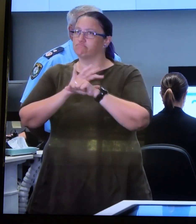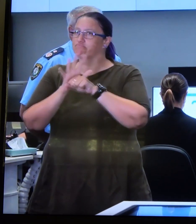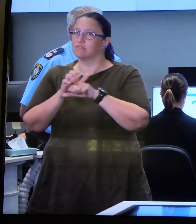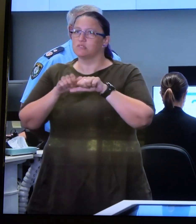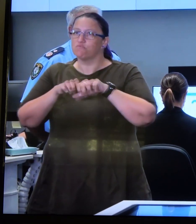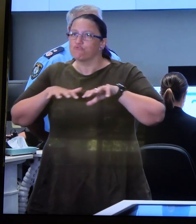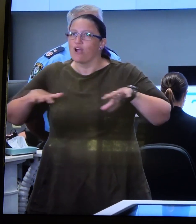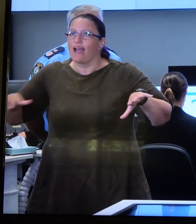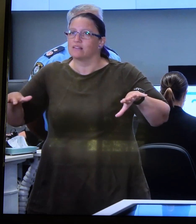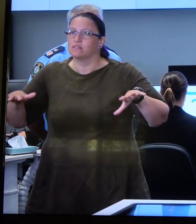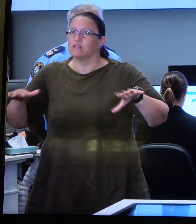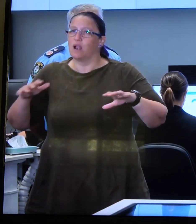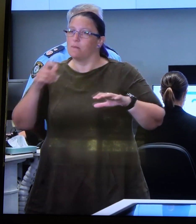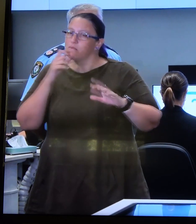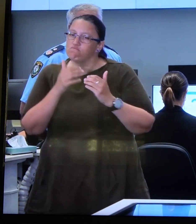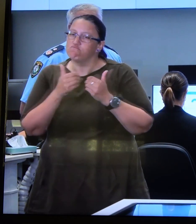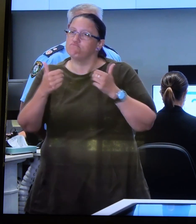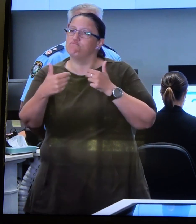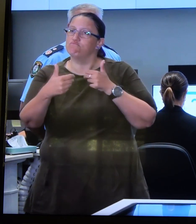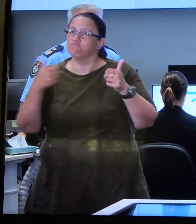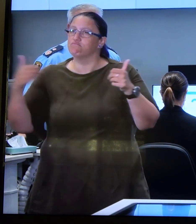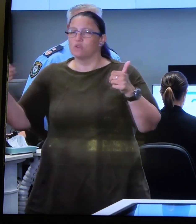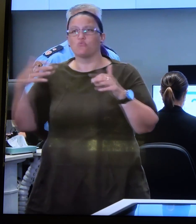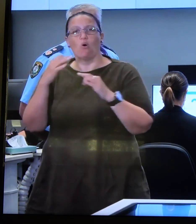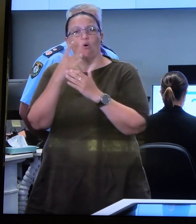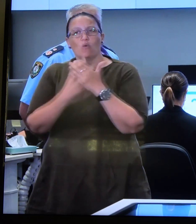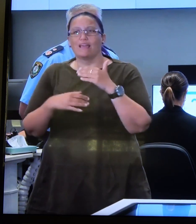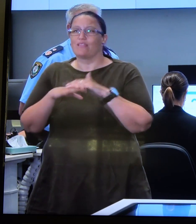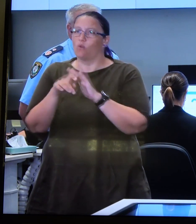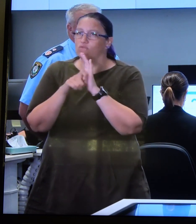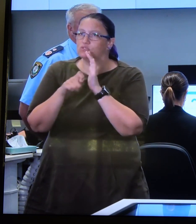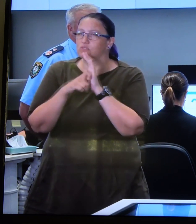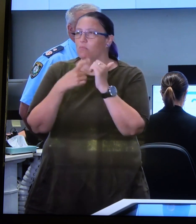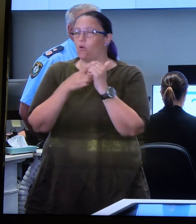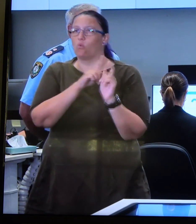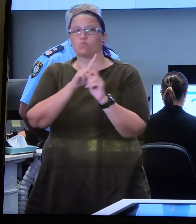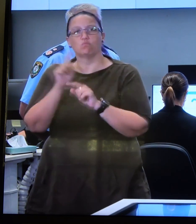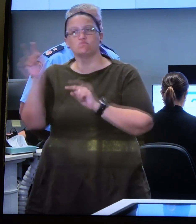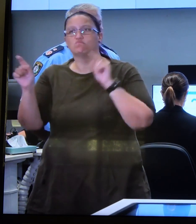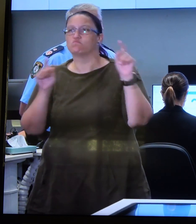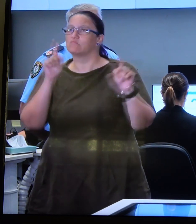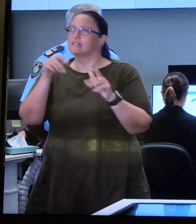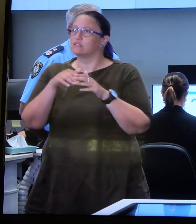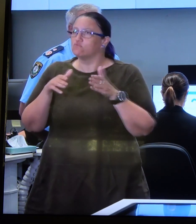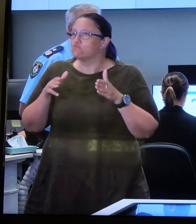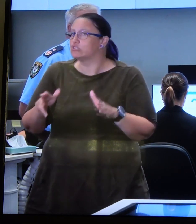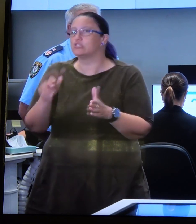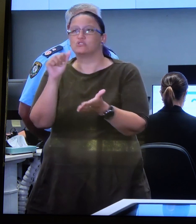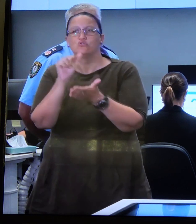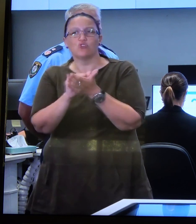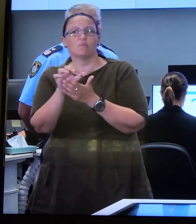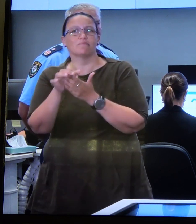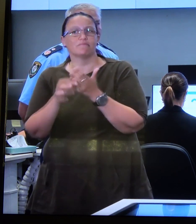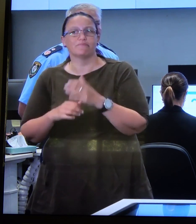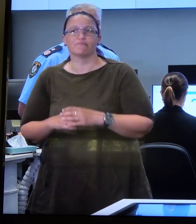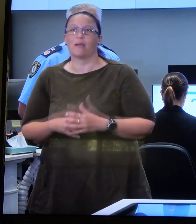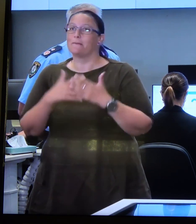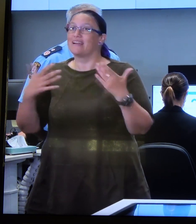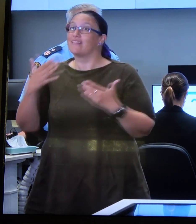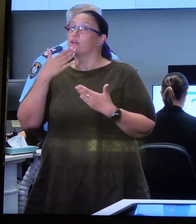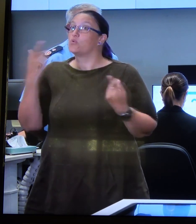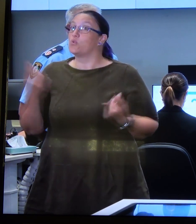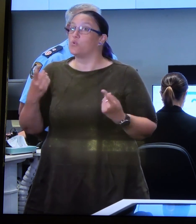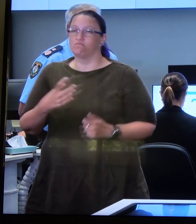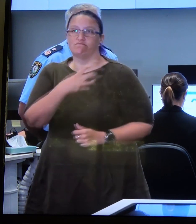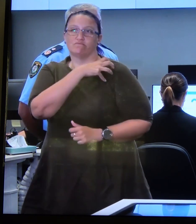in the community when we're going about doing what we do. But can I thank in particular Commissioner Fitzsimmons, who when I